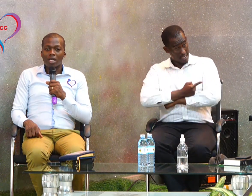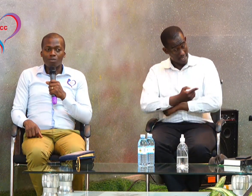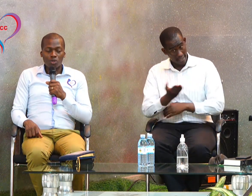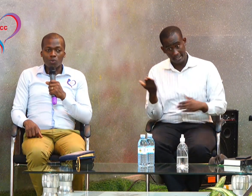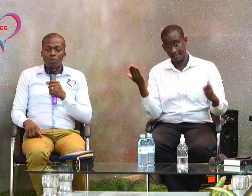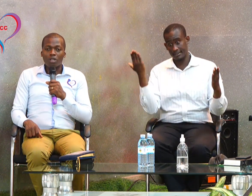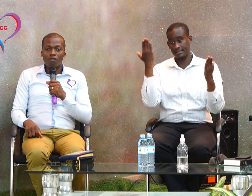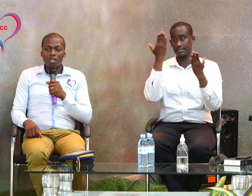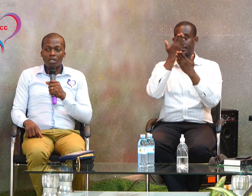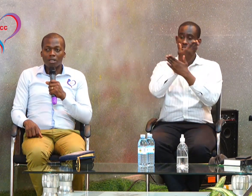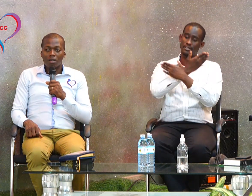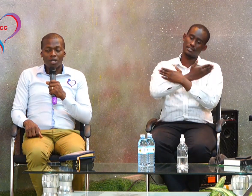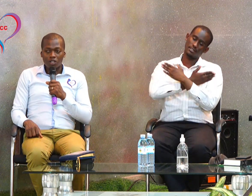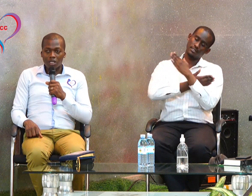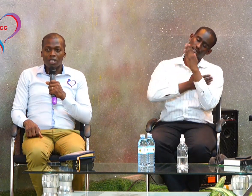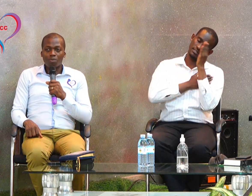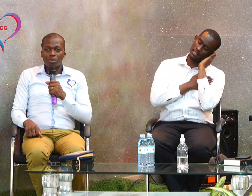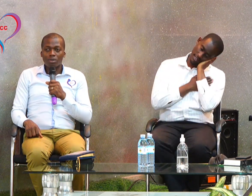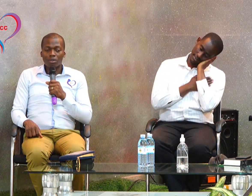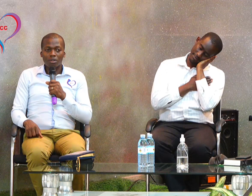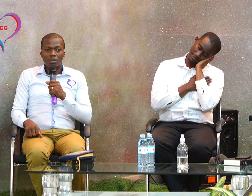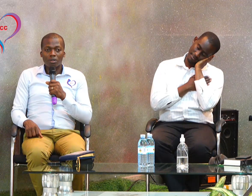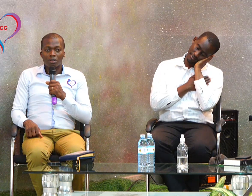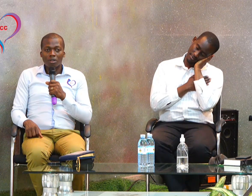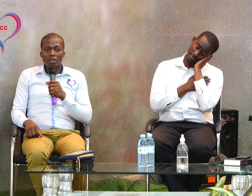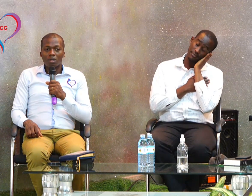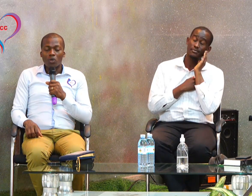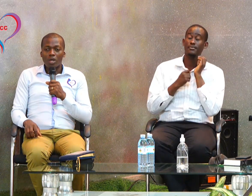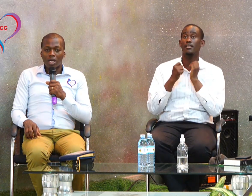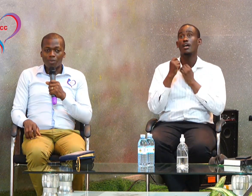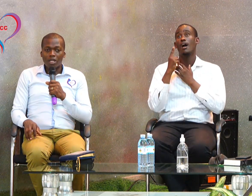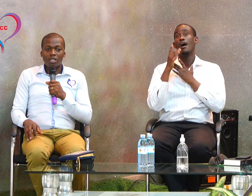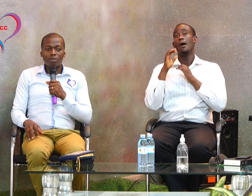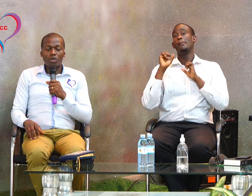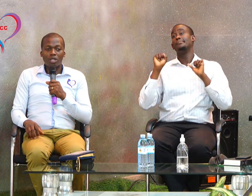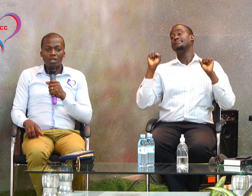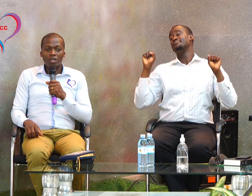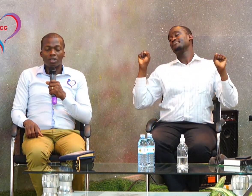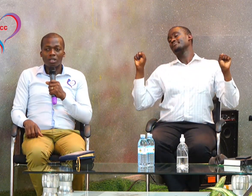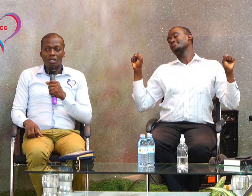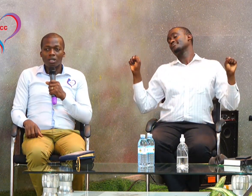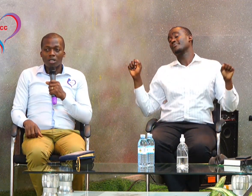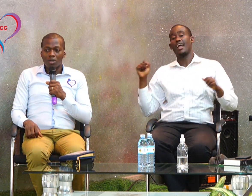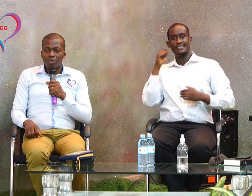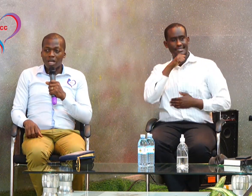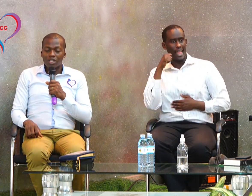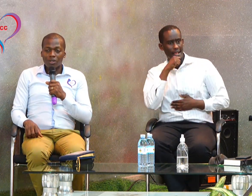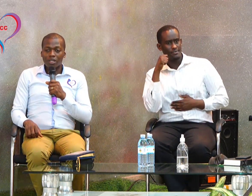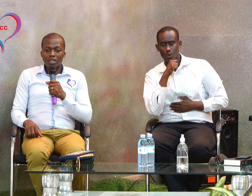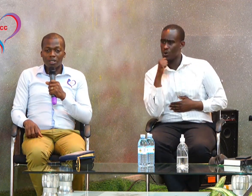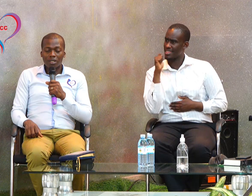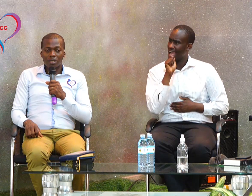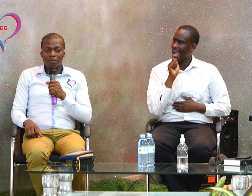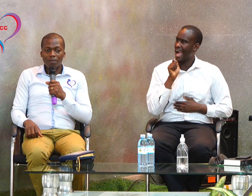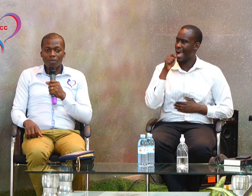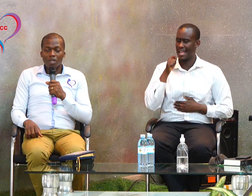And it comes to evening. You sleep. N'ozukuka. You wake up the next morning. N'osenya amannyo. You brush your